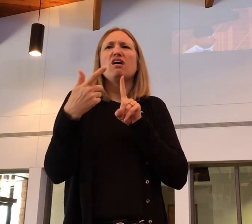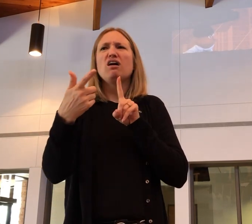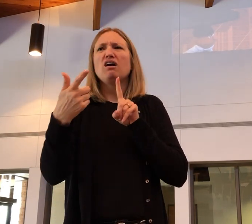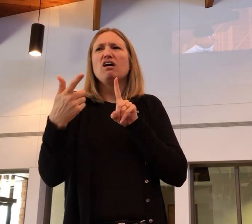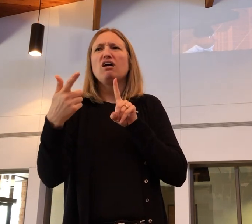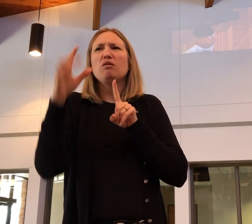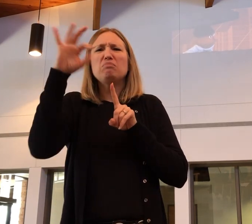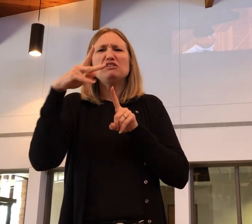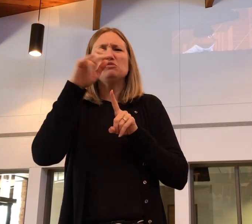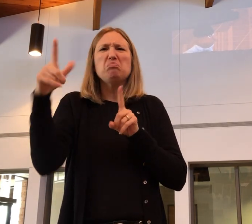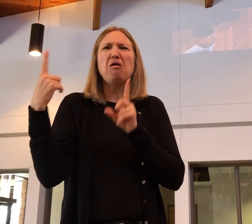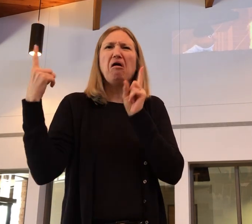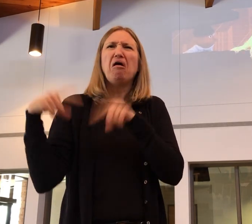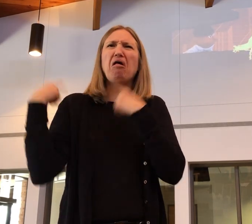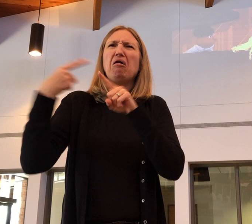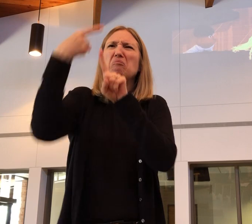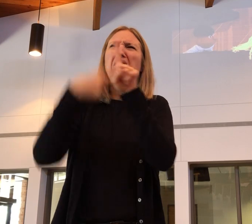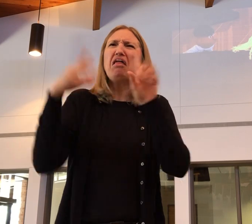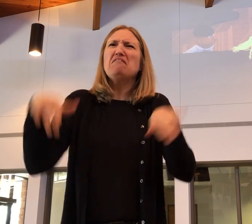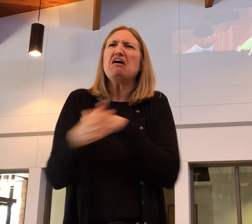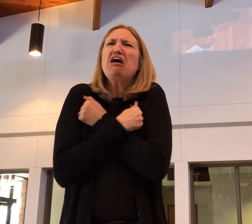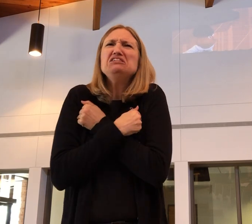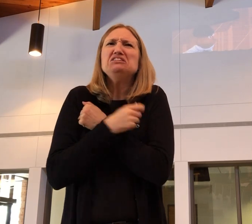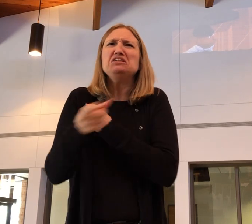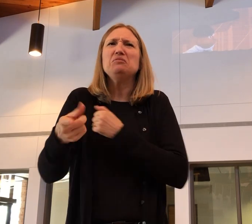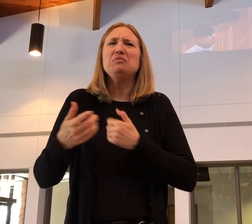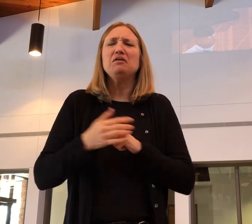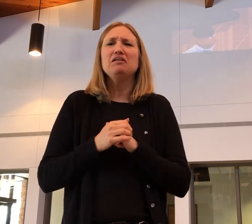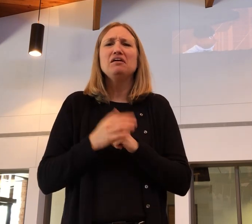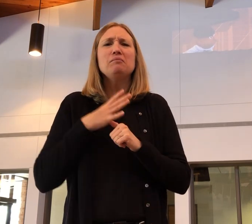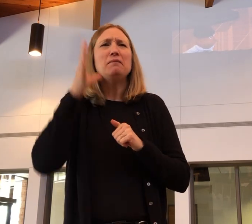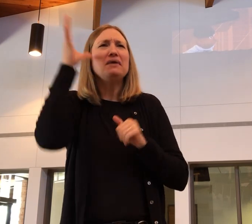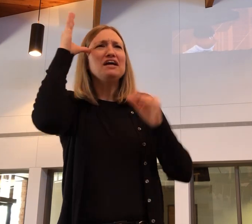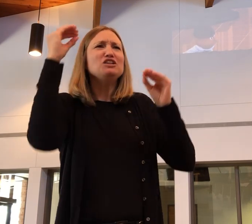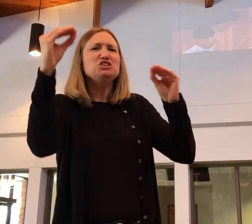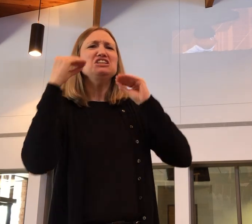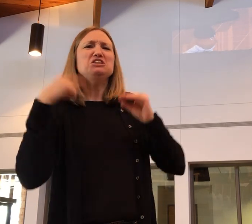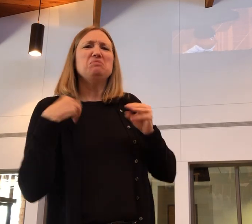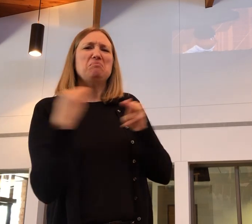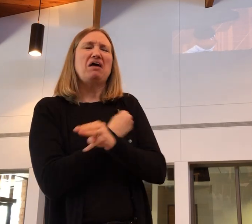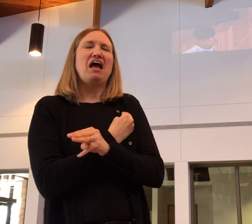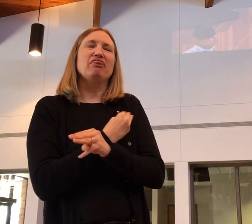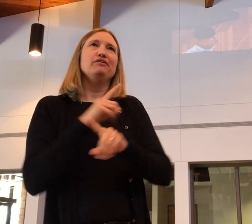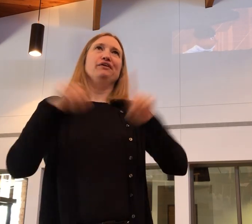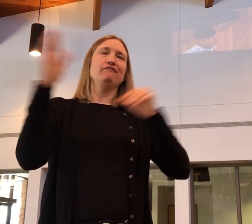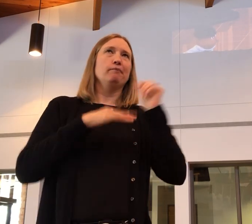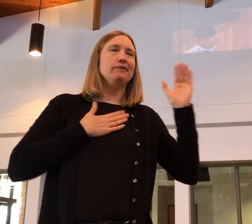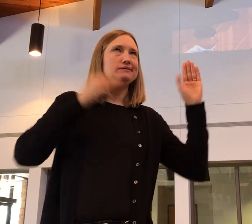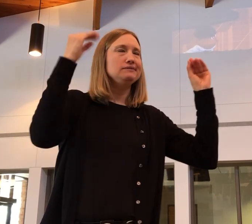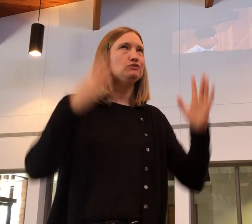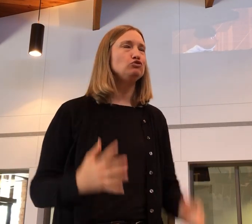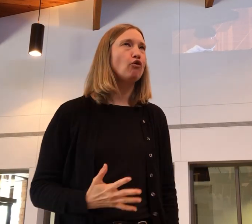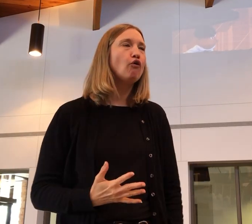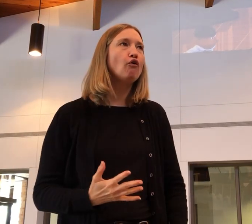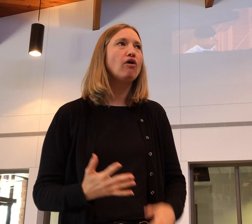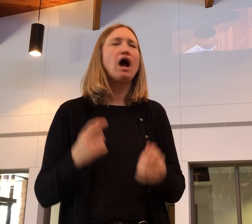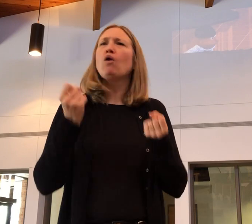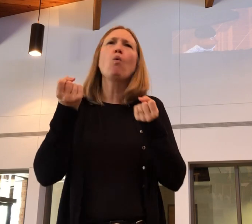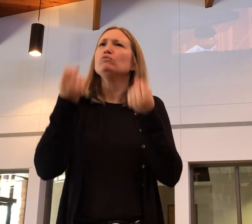hugged Pastor Paul in a month. My parents are teaching me math completely different from my teacher. I just